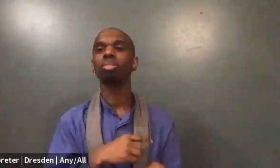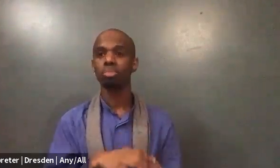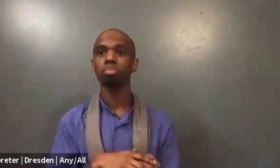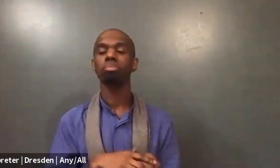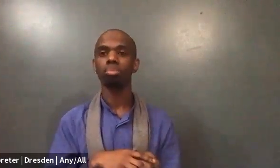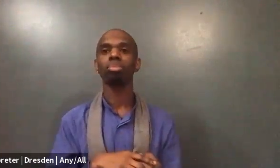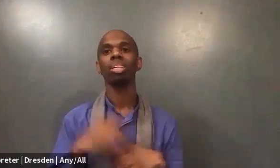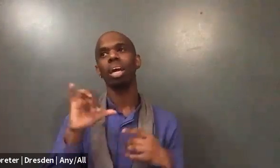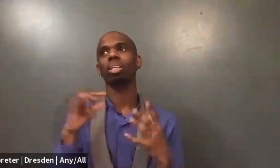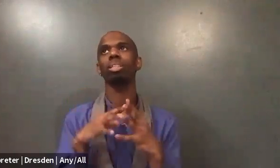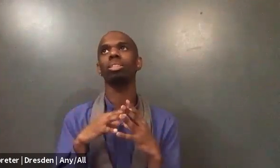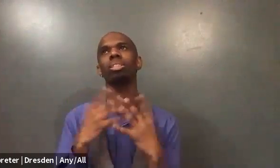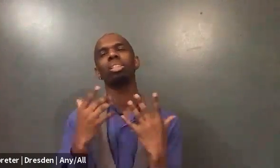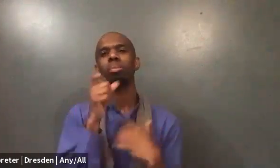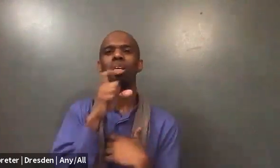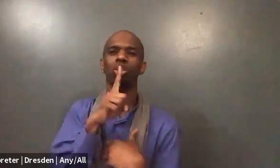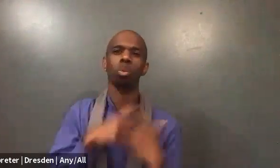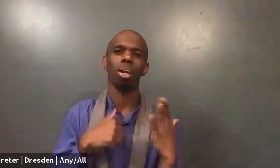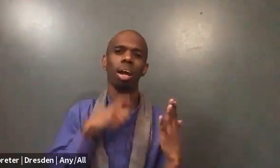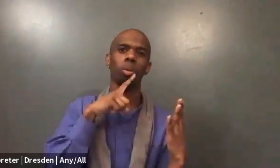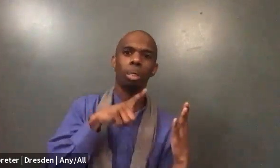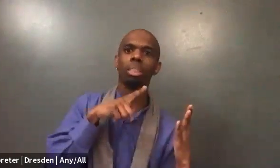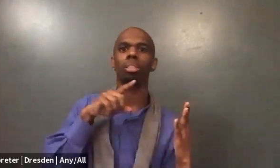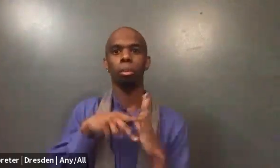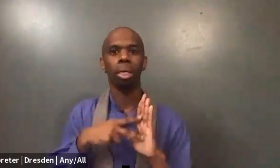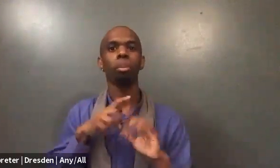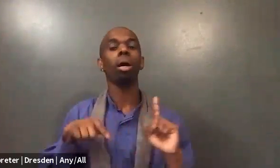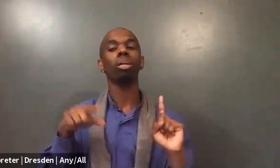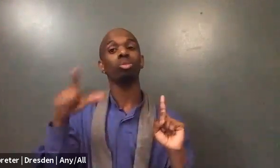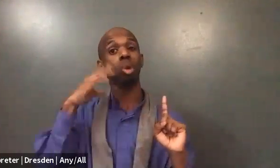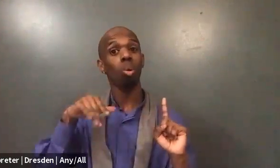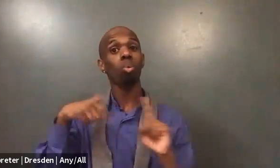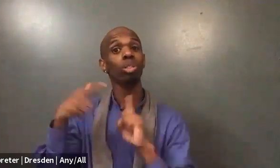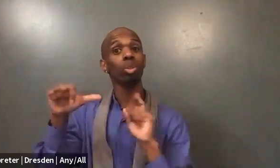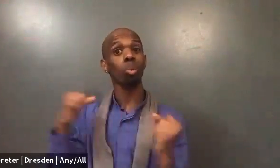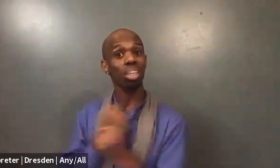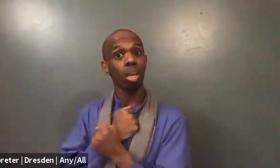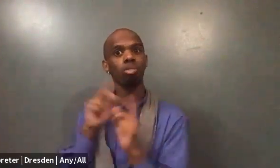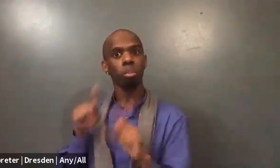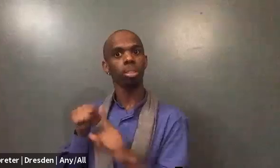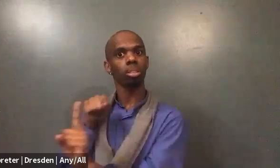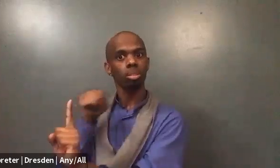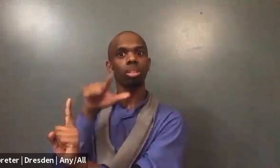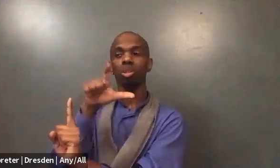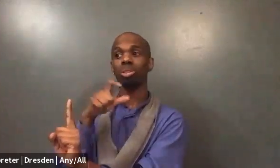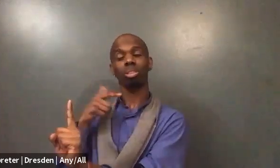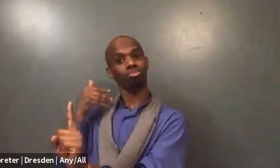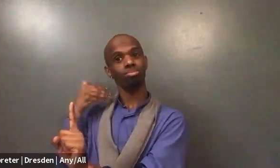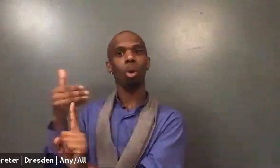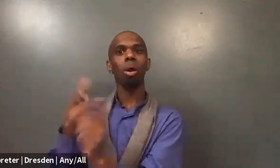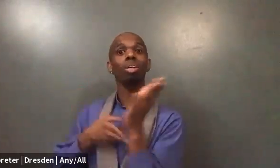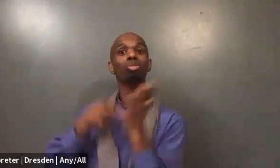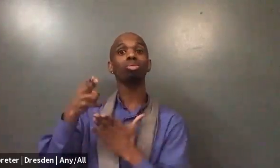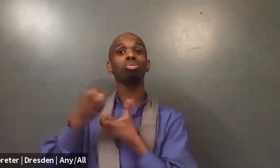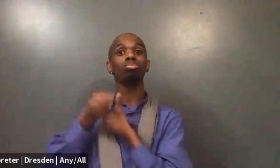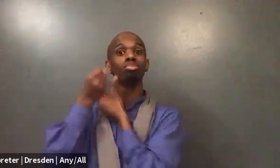don't know what I really mean, except for when you love somebody, you just tell the truth. And people know in their heart, in their